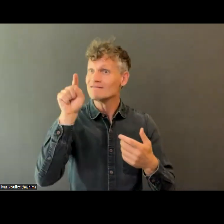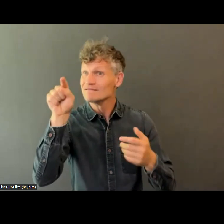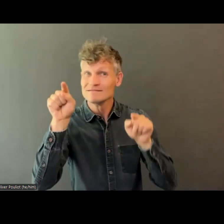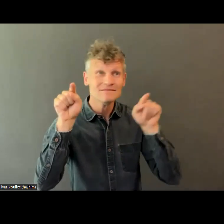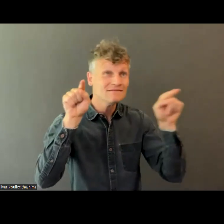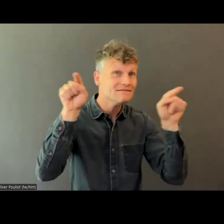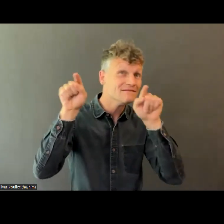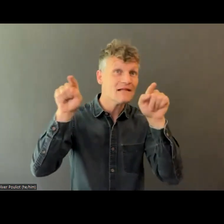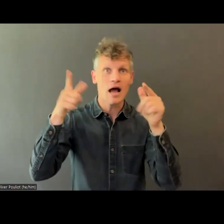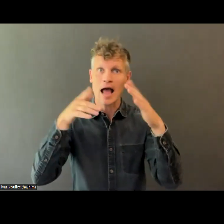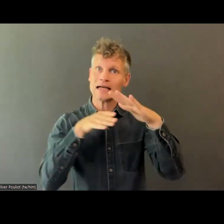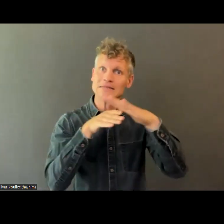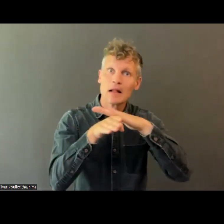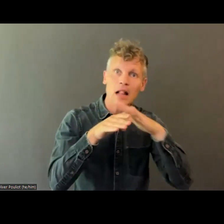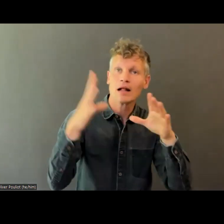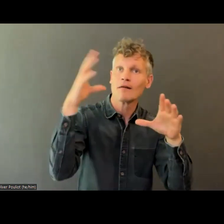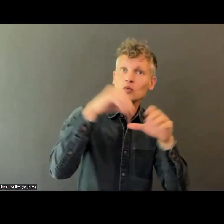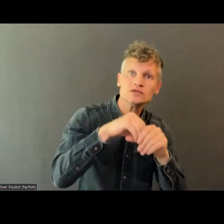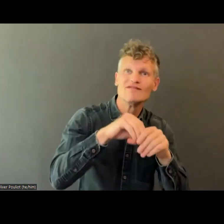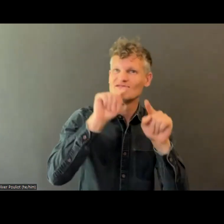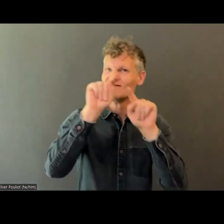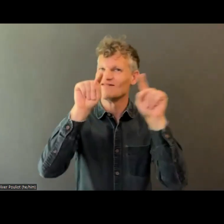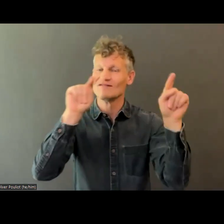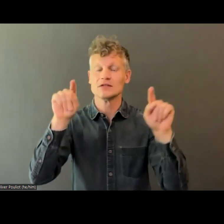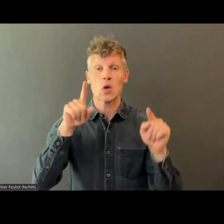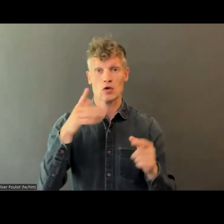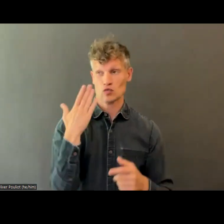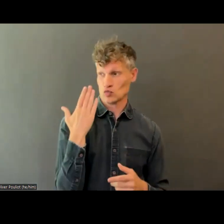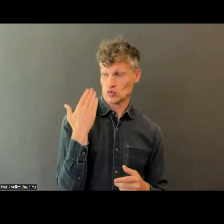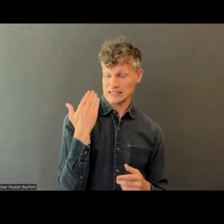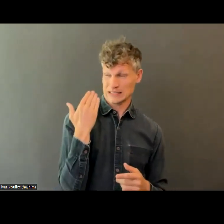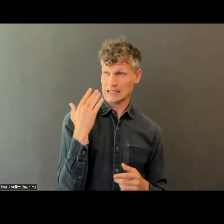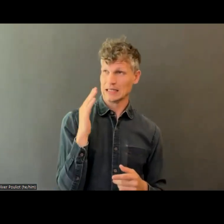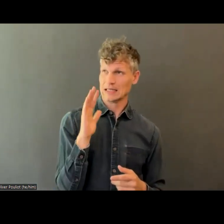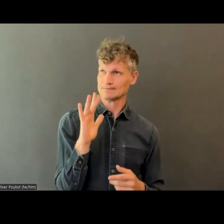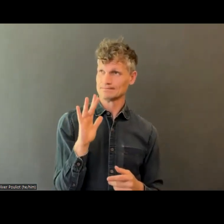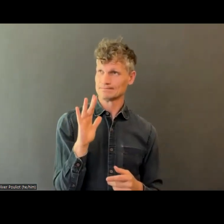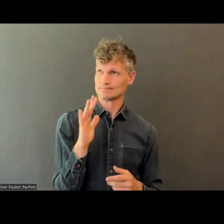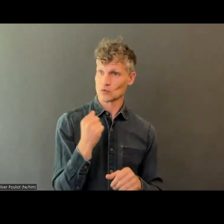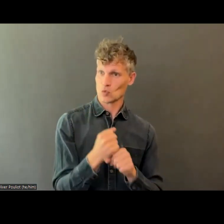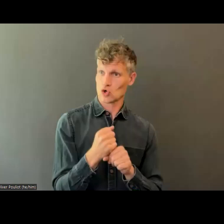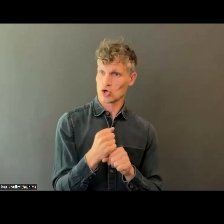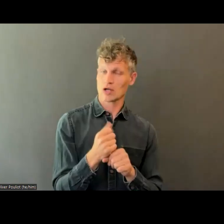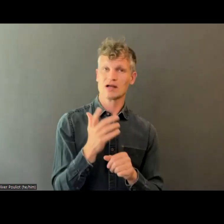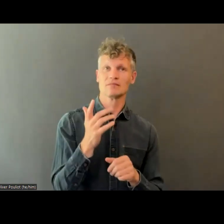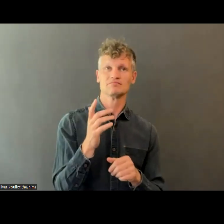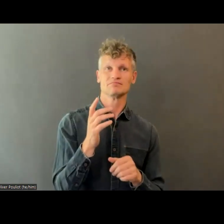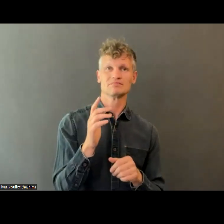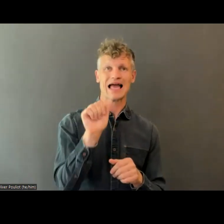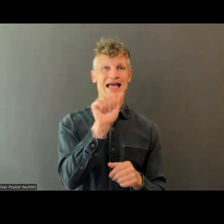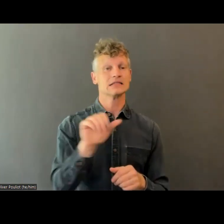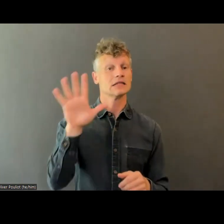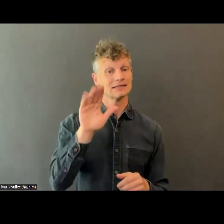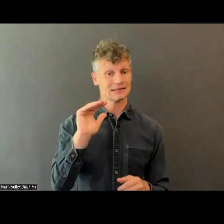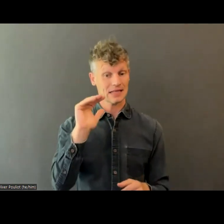still a challenge. So you heard a little bit about buying channels. I'm actually kind of quite excited that people outside the geeky world of procurement talk about